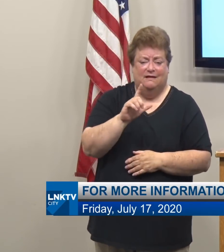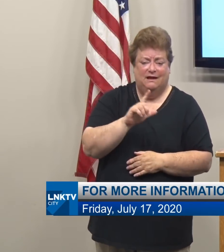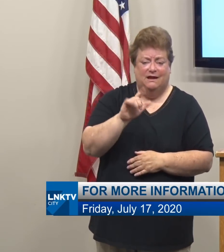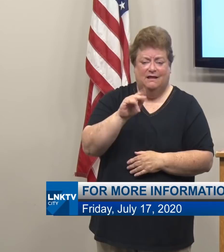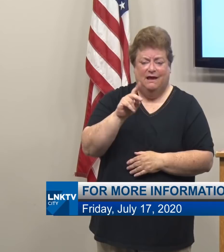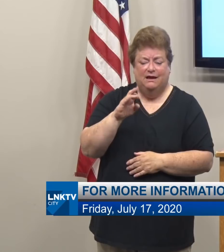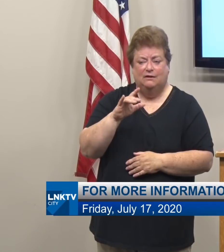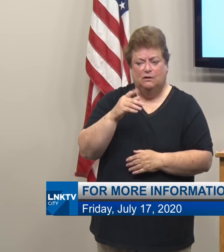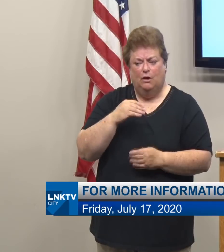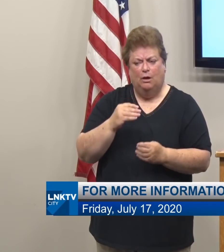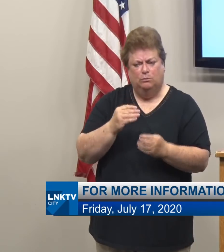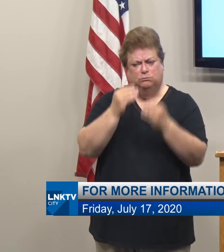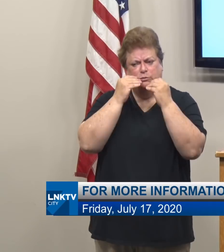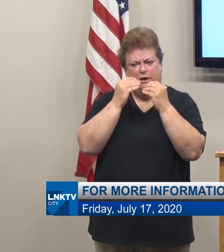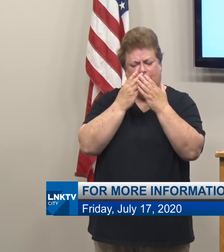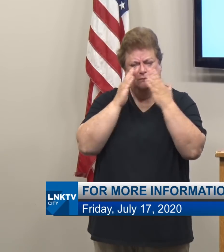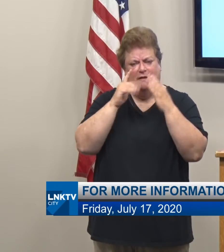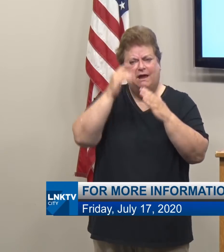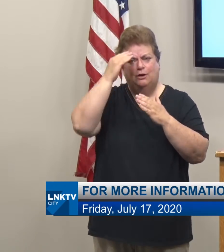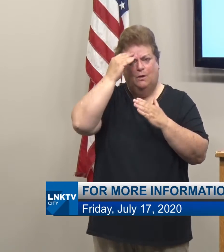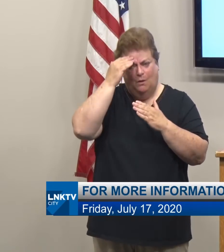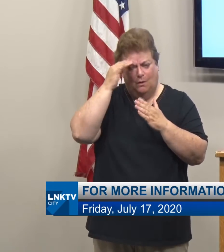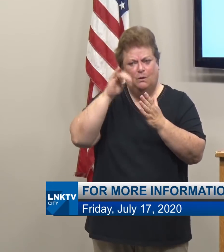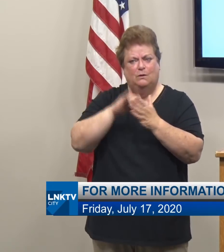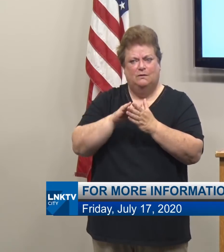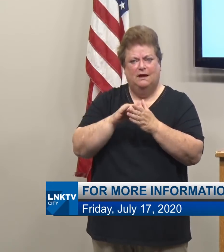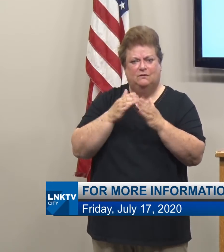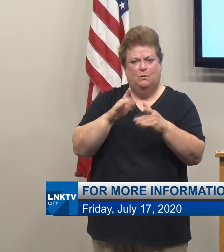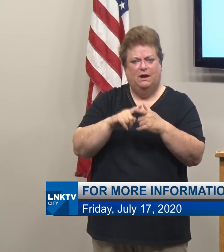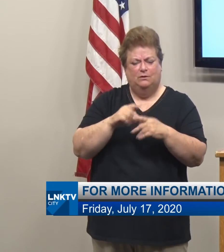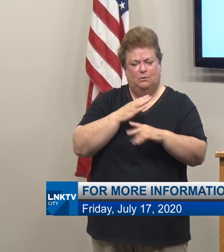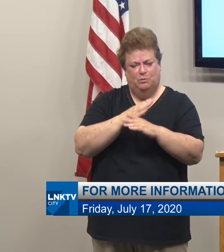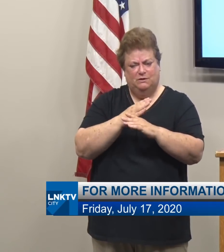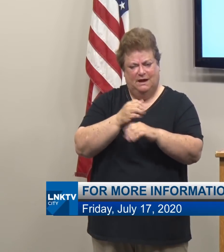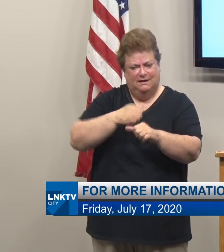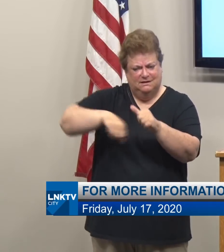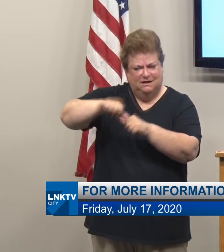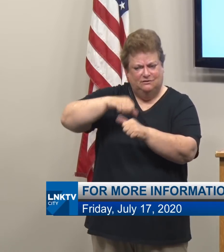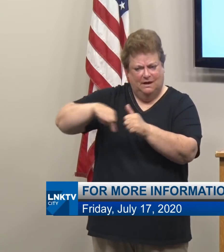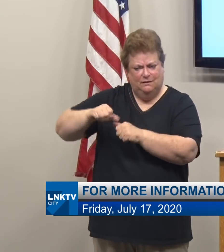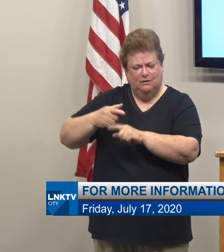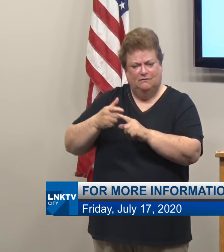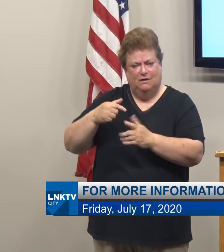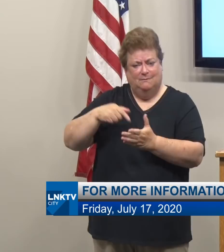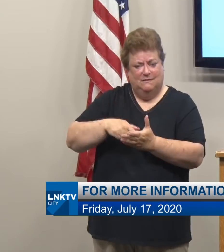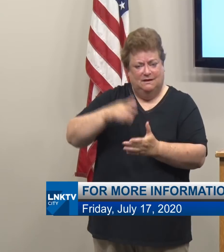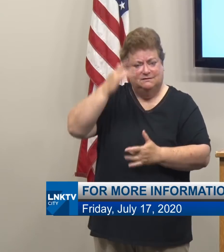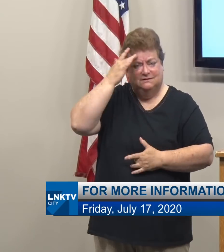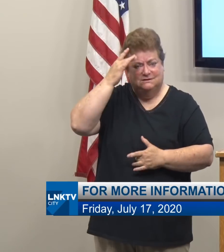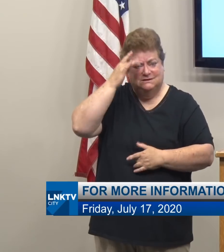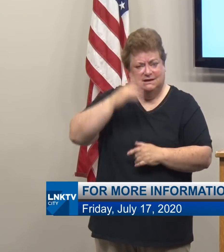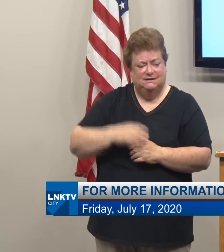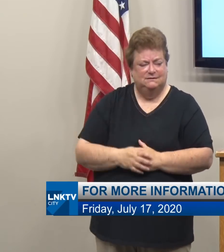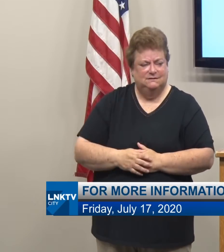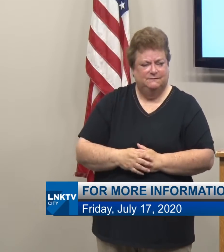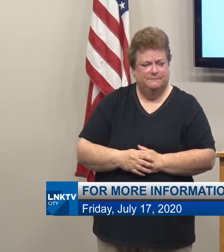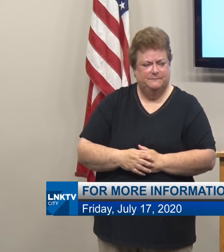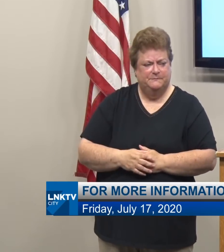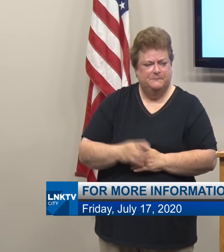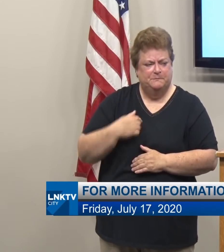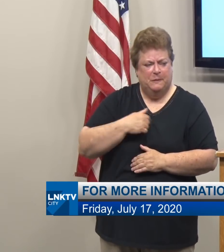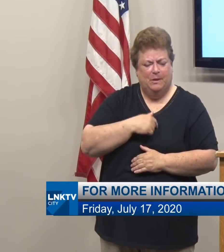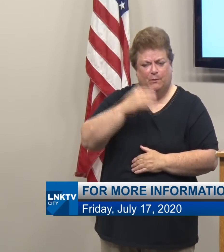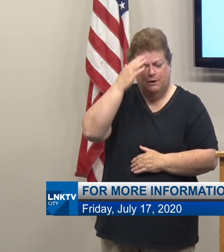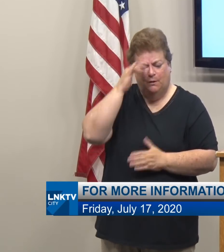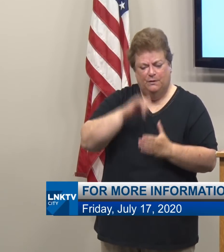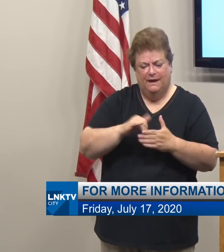masks because they know that that's a great way to take care of each other, to protect each other from this disease, we also know that